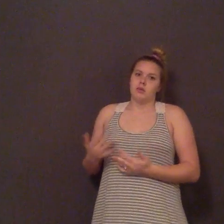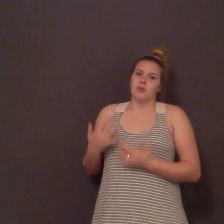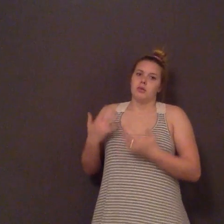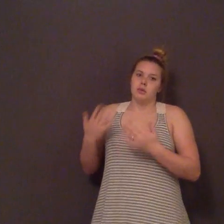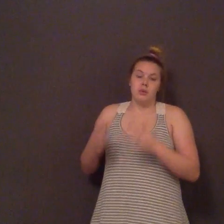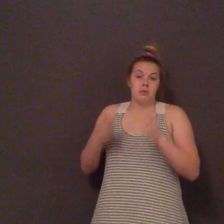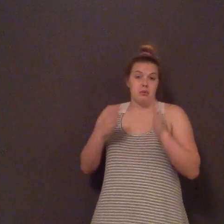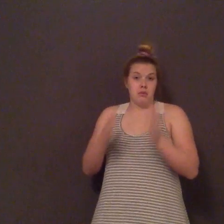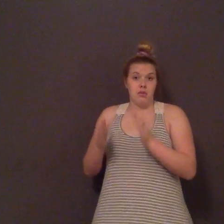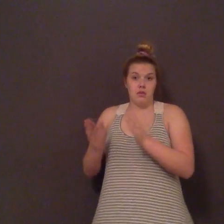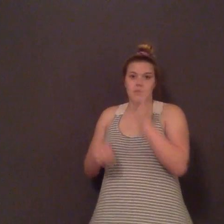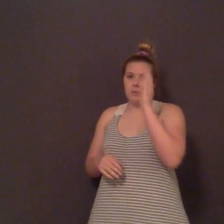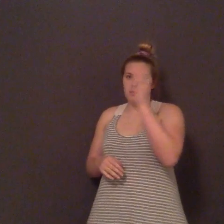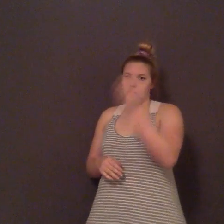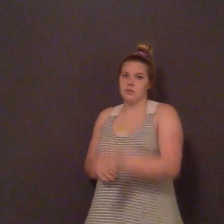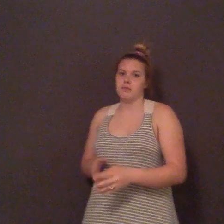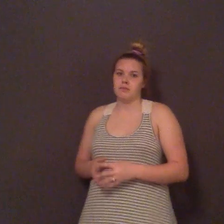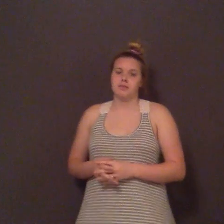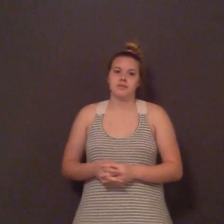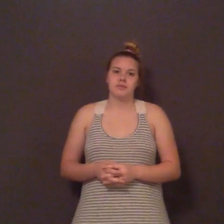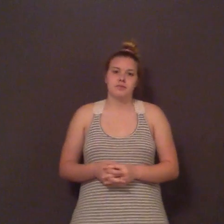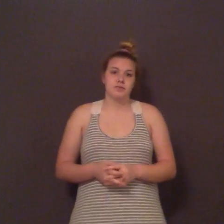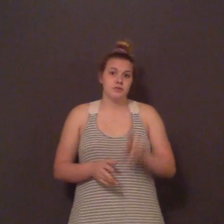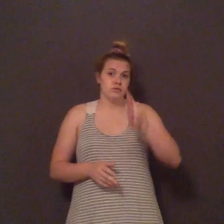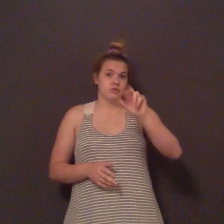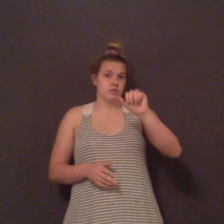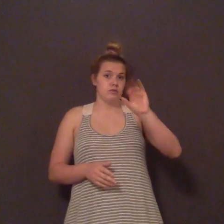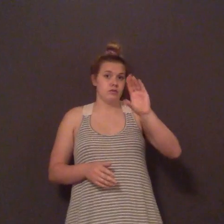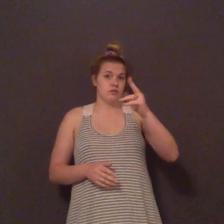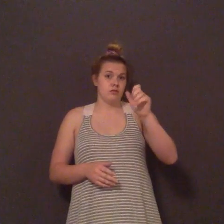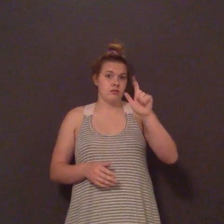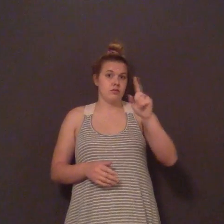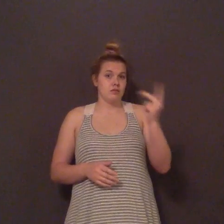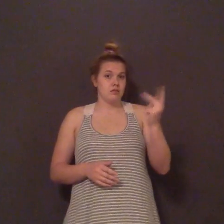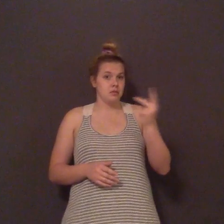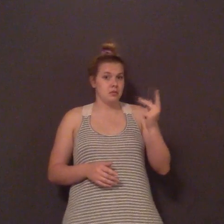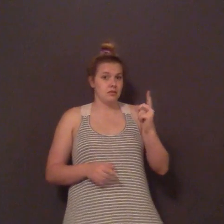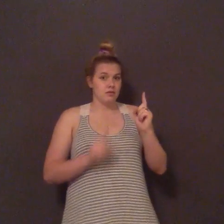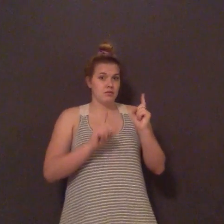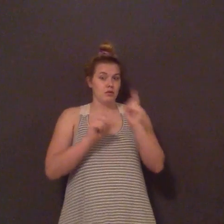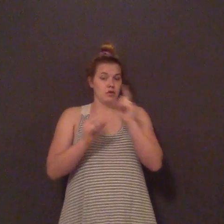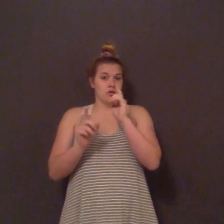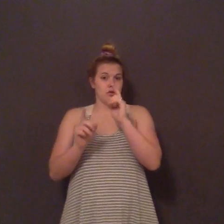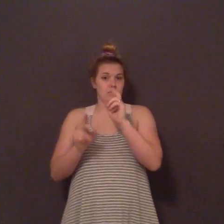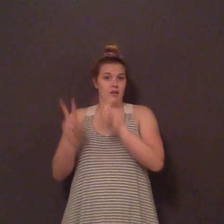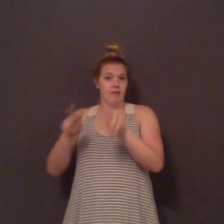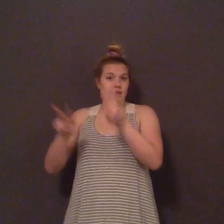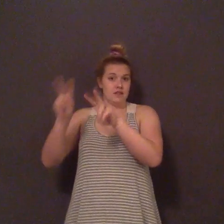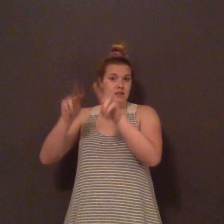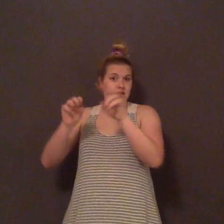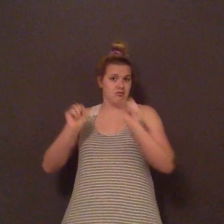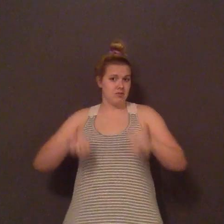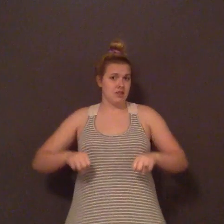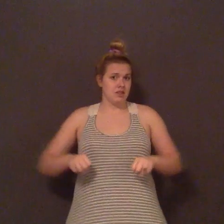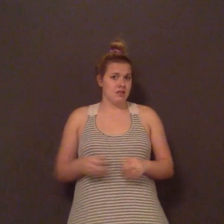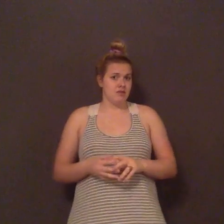and see. I just talked to Rachel. I told her I could take the day off tomorrow and we'd ride up for a quick visit. She said she'd love to have us. We'll take her out to an early dinner